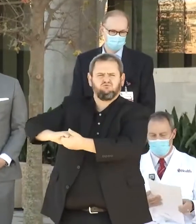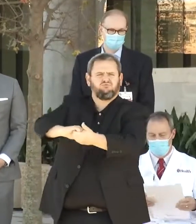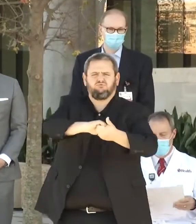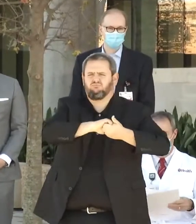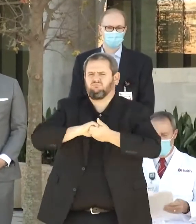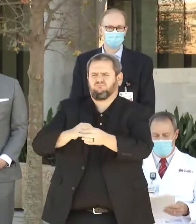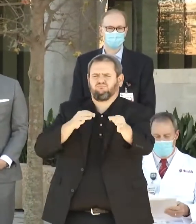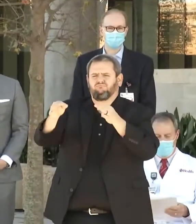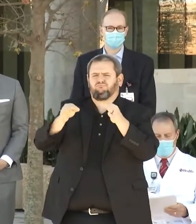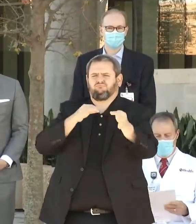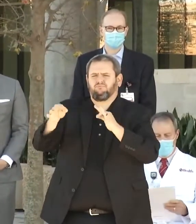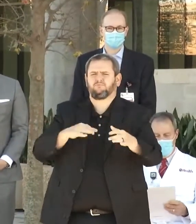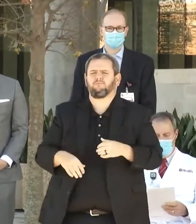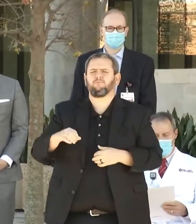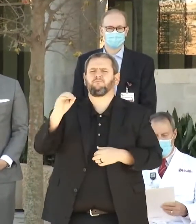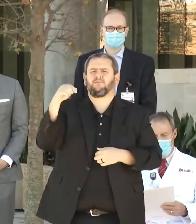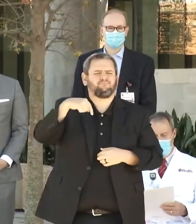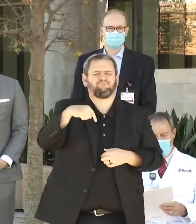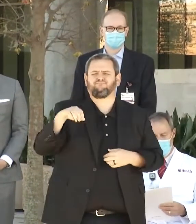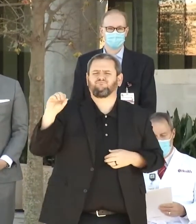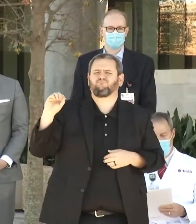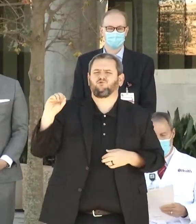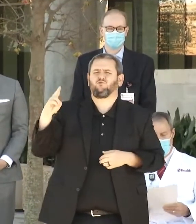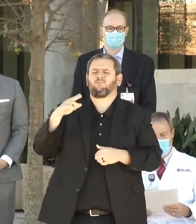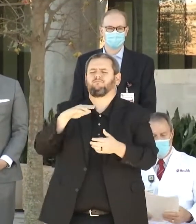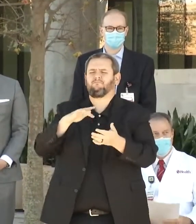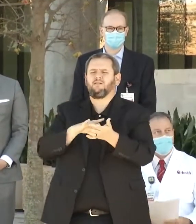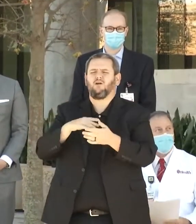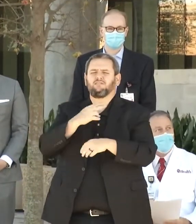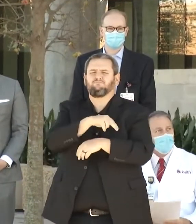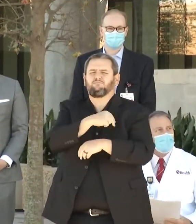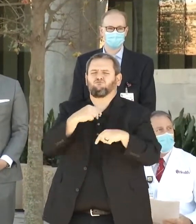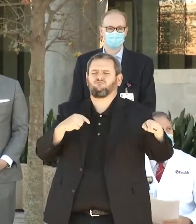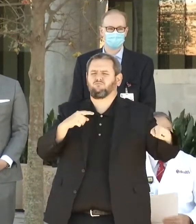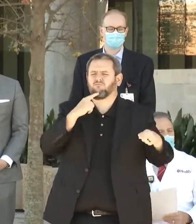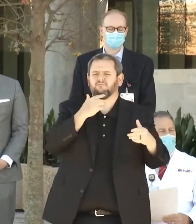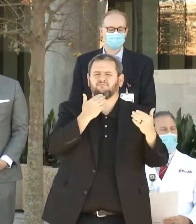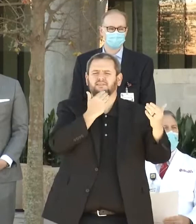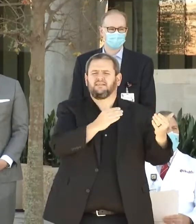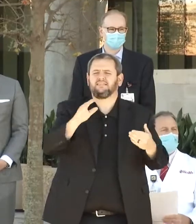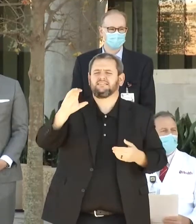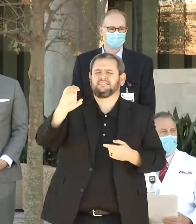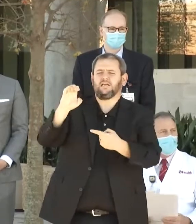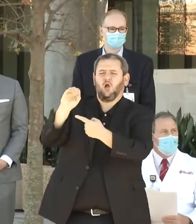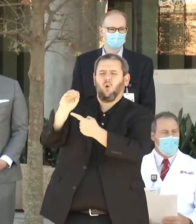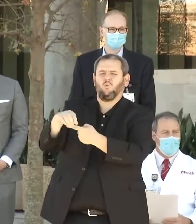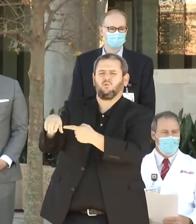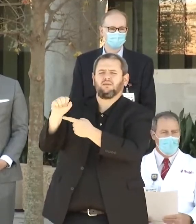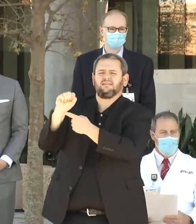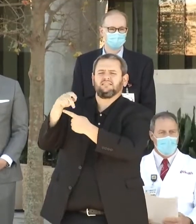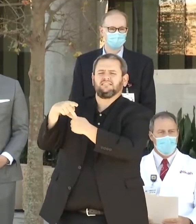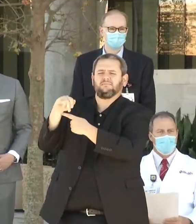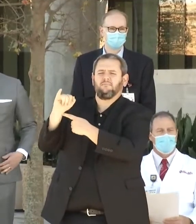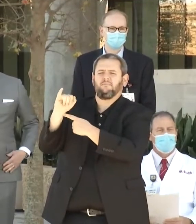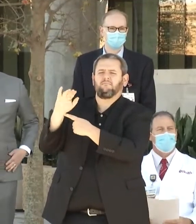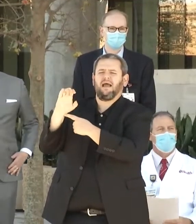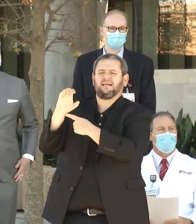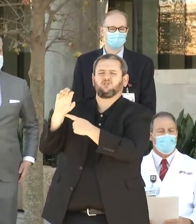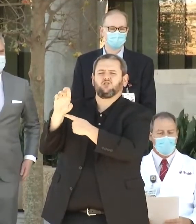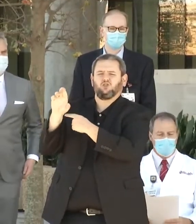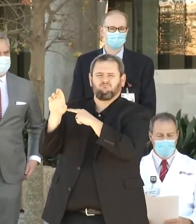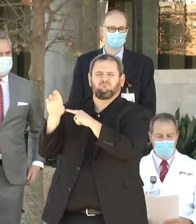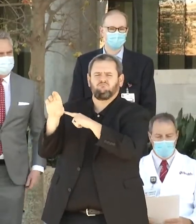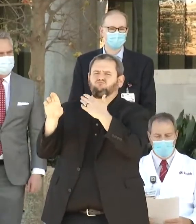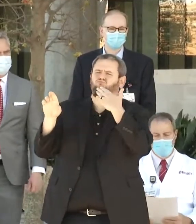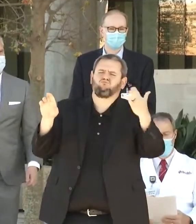to thank CEO Chuck Spicer and his team for hosting us here today. What a beautiful new facility, and hopefully we'll take a tour of this here